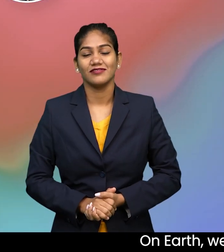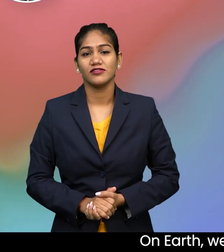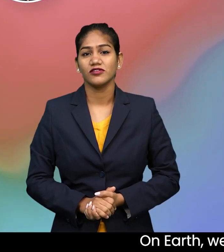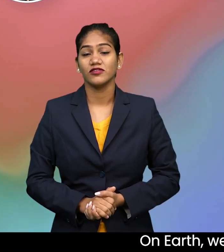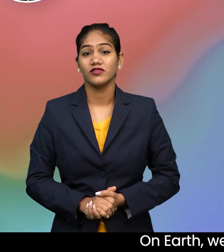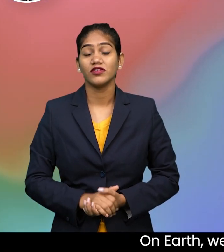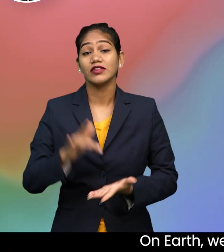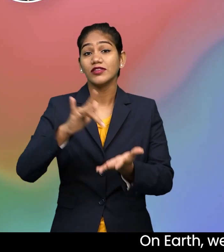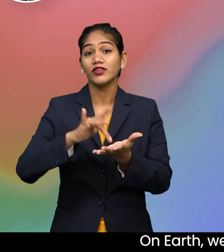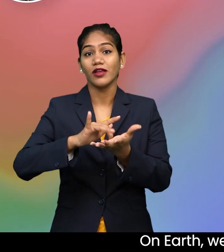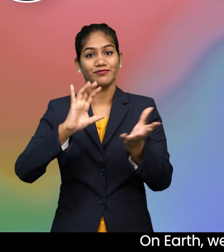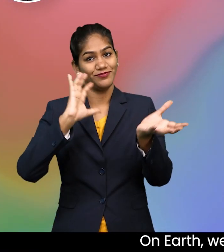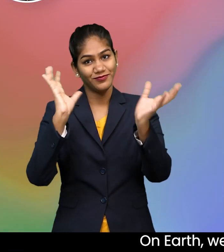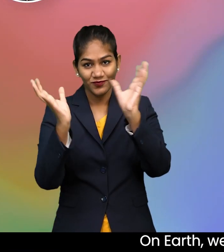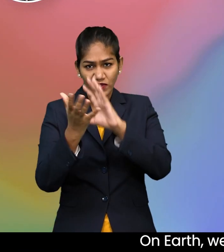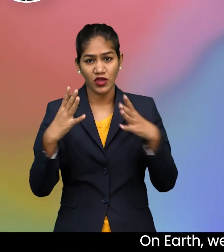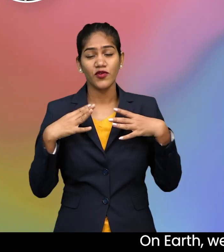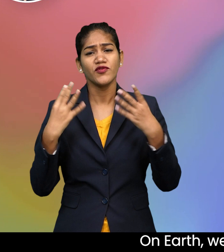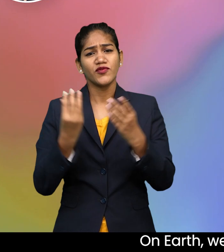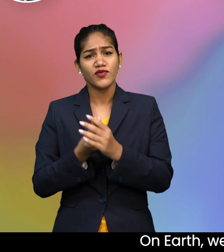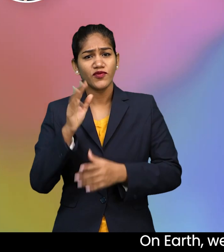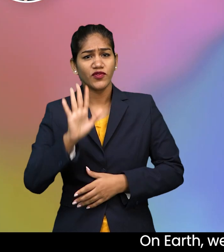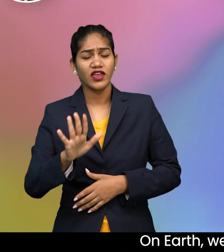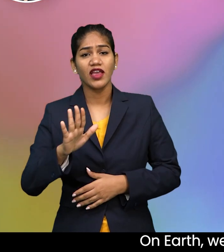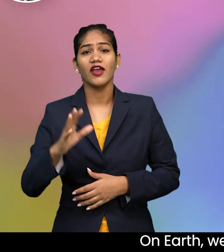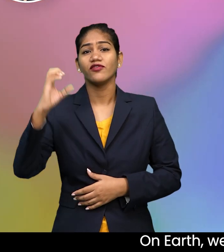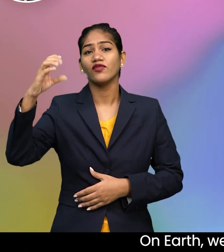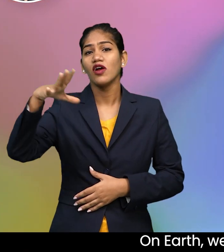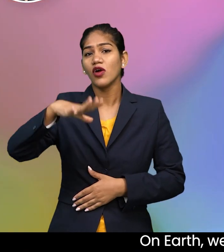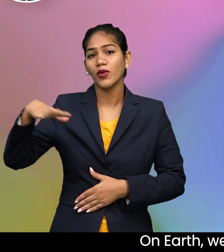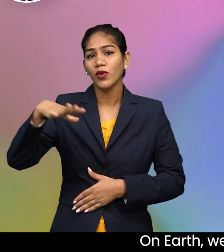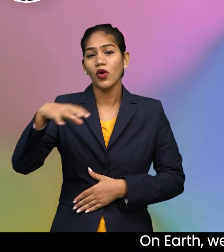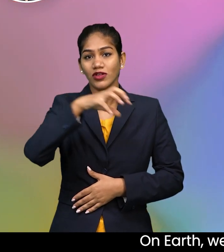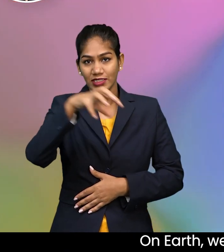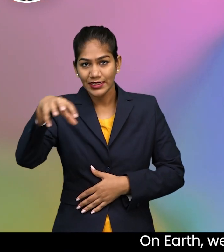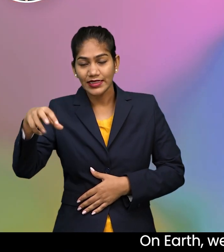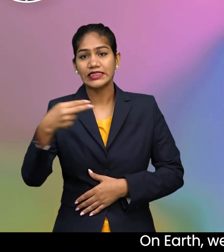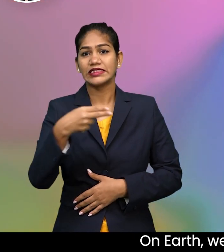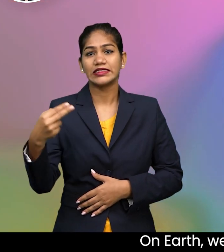On Earth, we have continents, namely Asia,